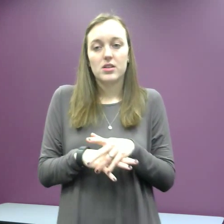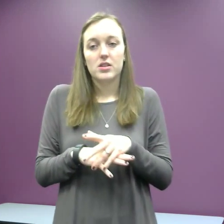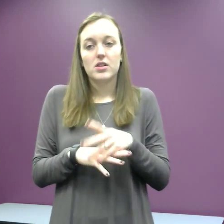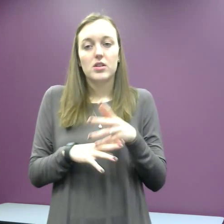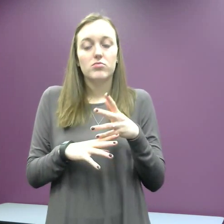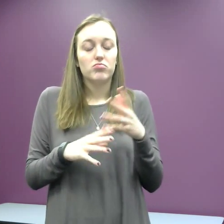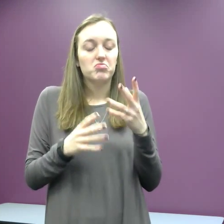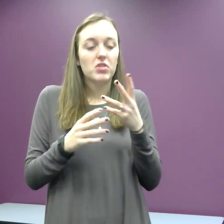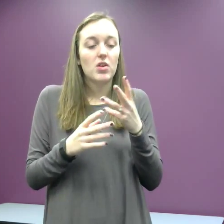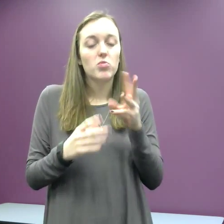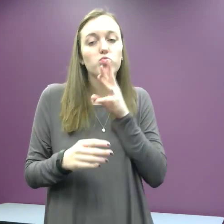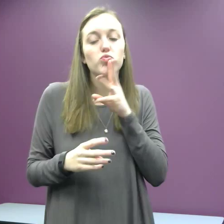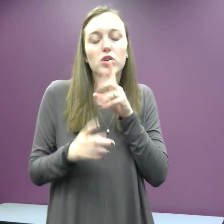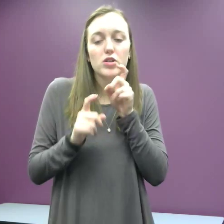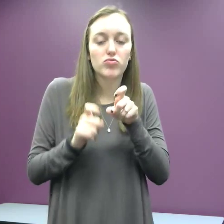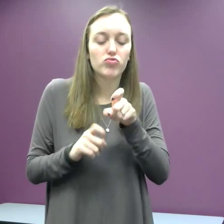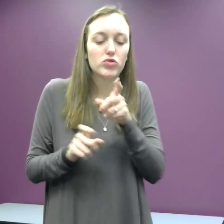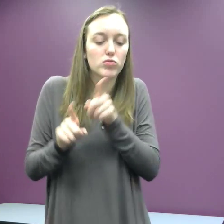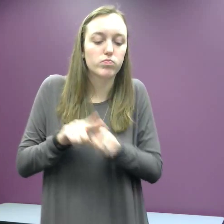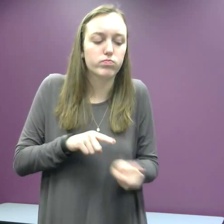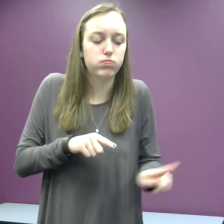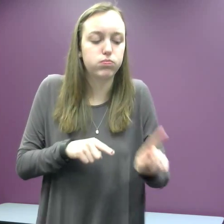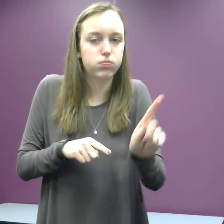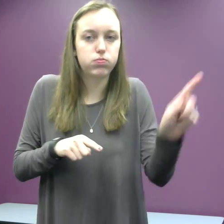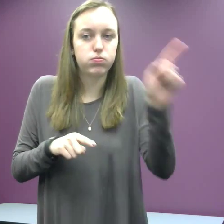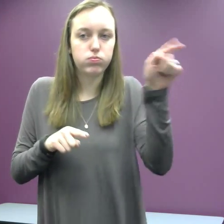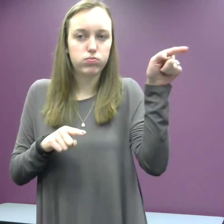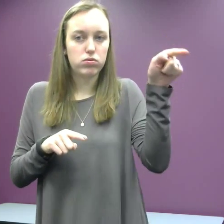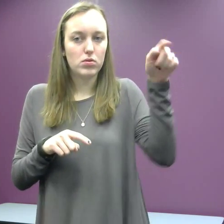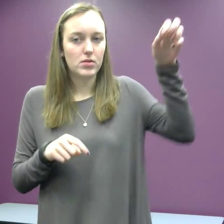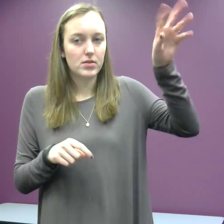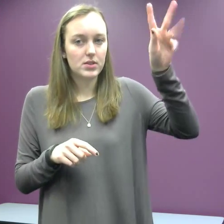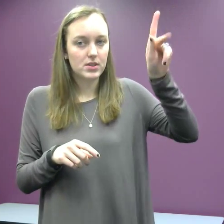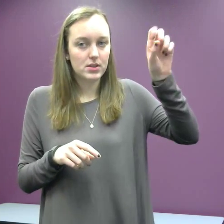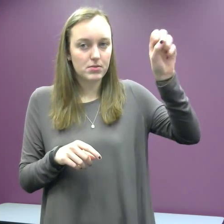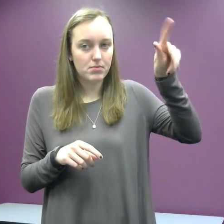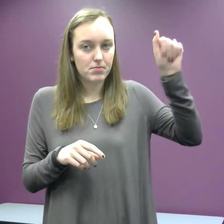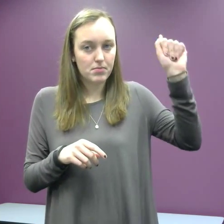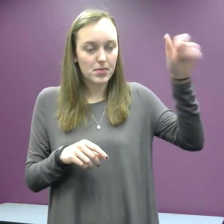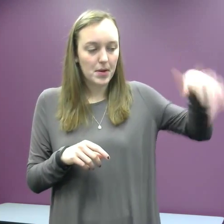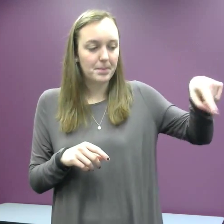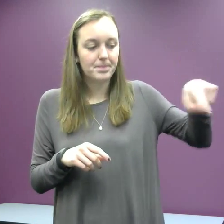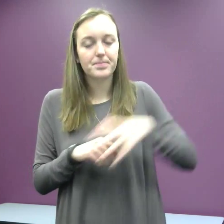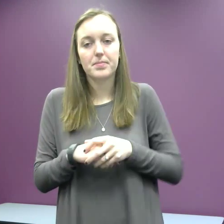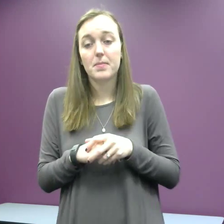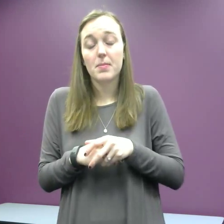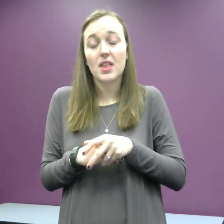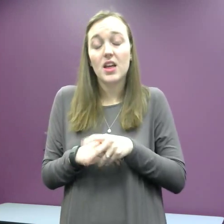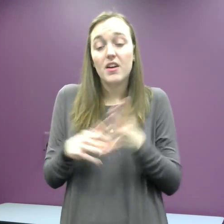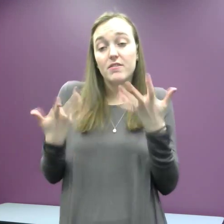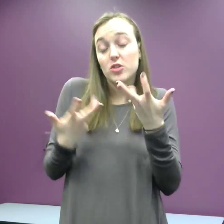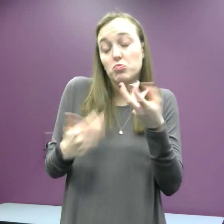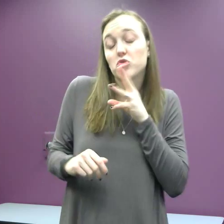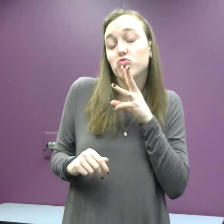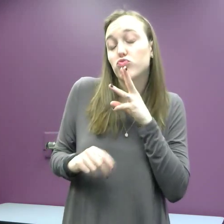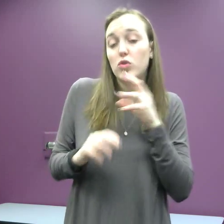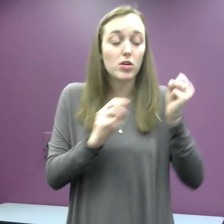return. If you wanted to run the water so that it flowed out of the spa and into the pool, giving it a waterfall sort